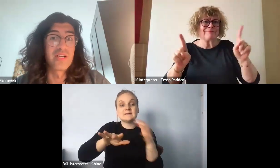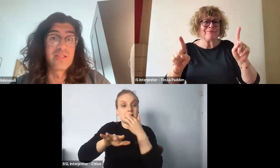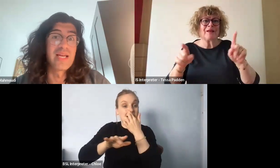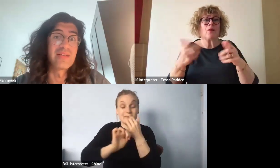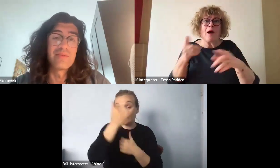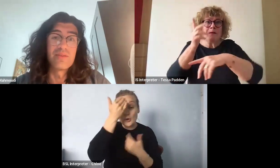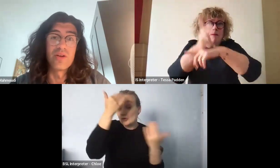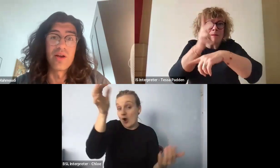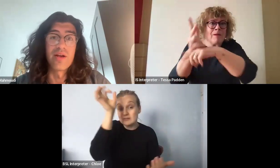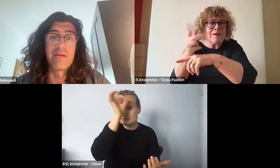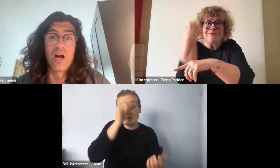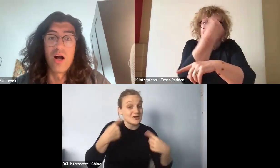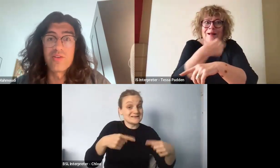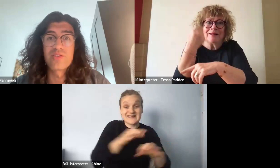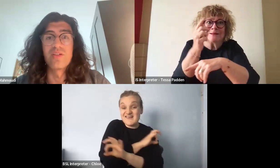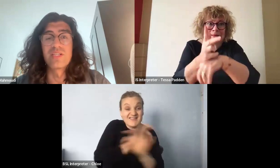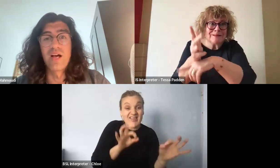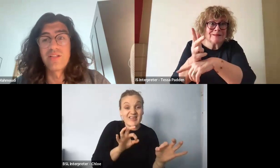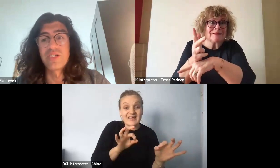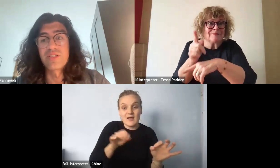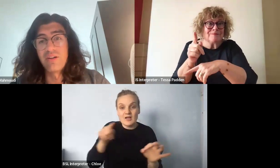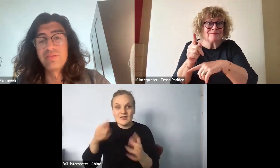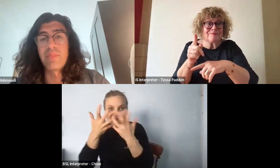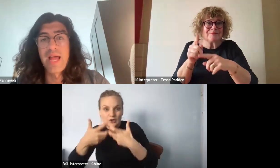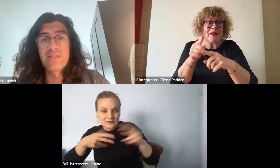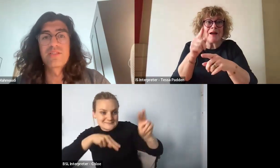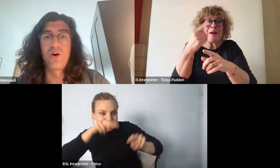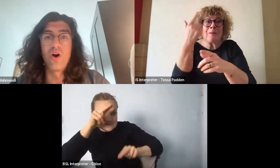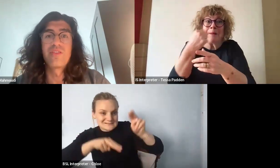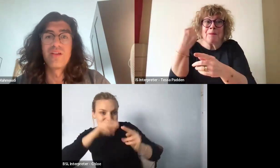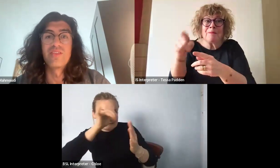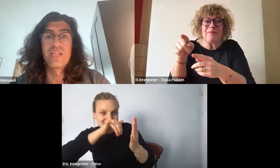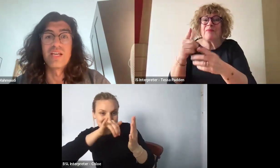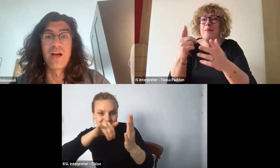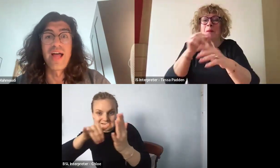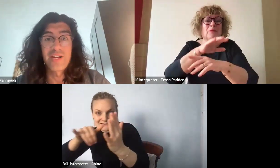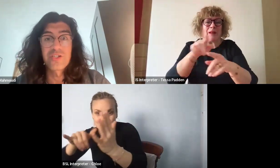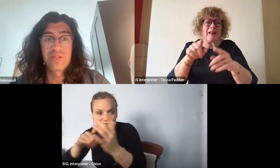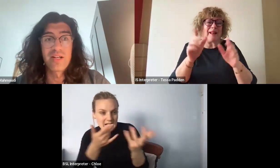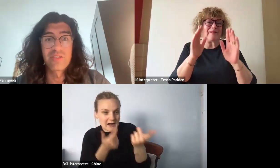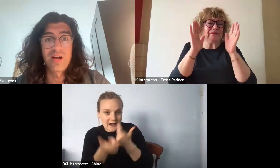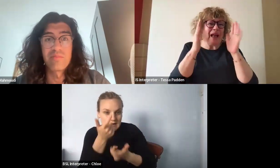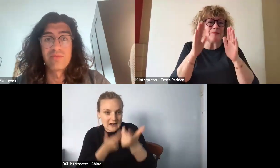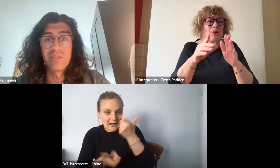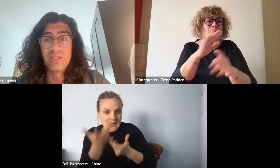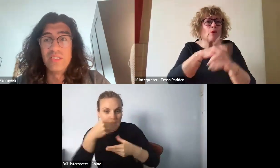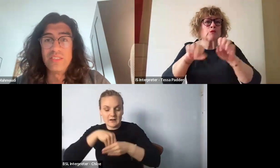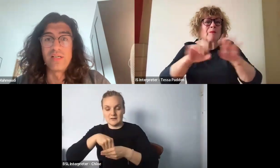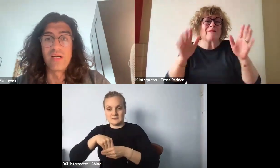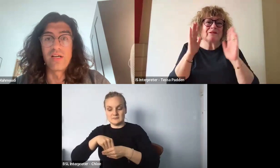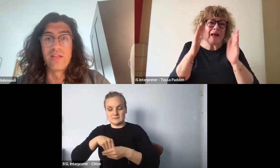their knowledge and consent. And because the technology itself depends on the action that I've described